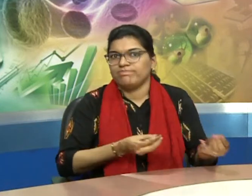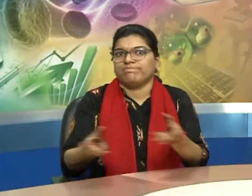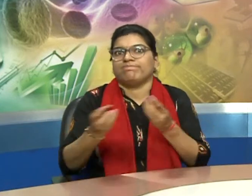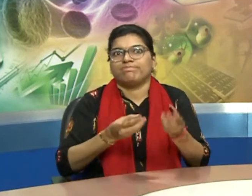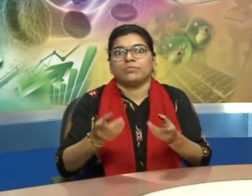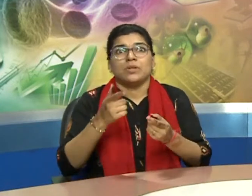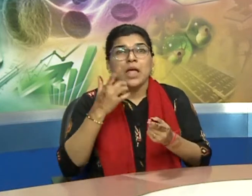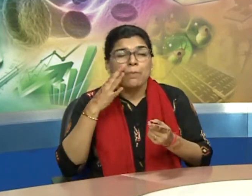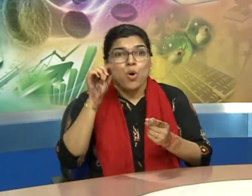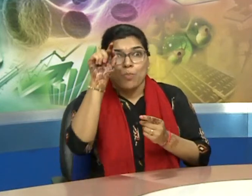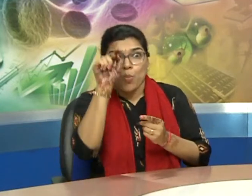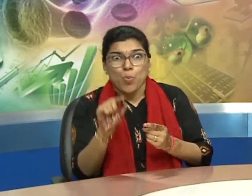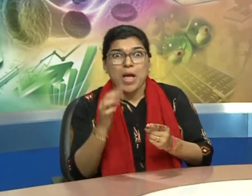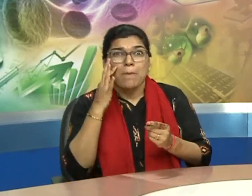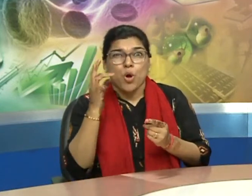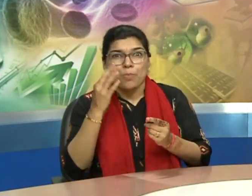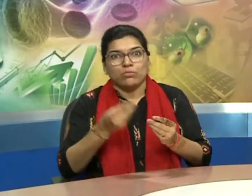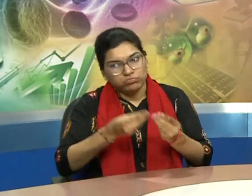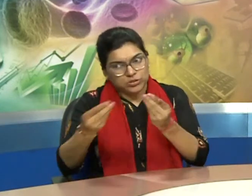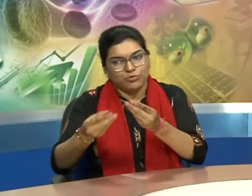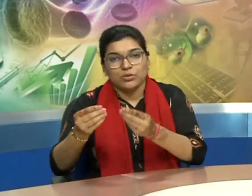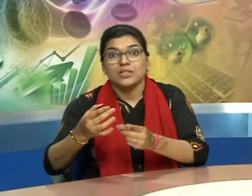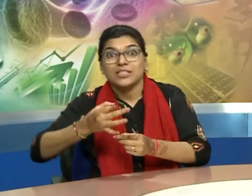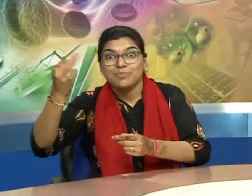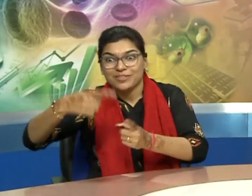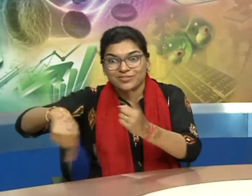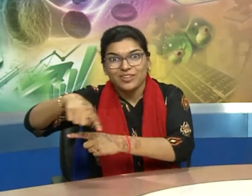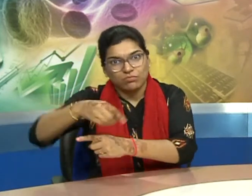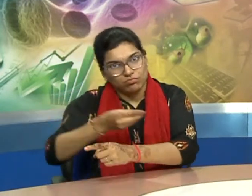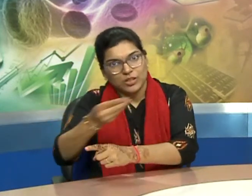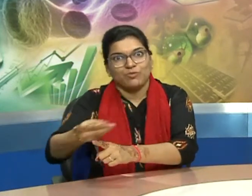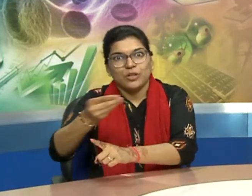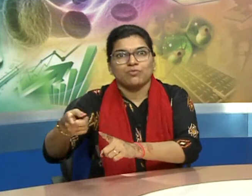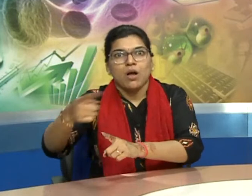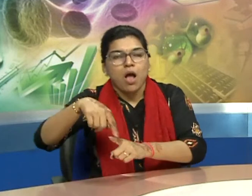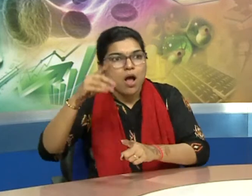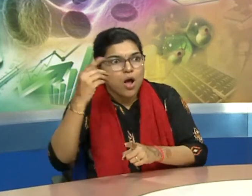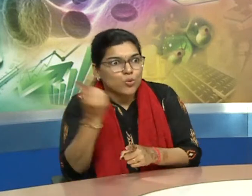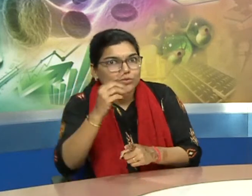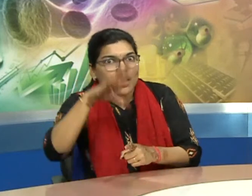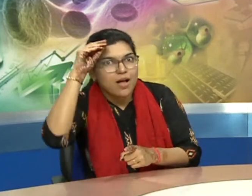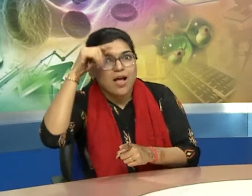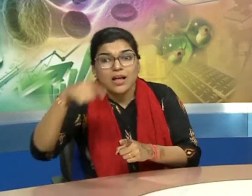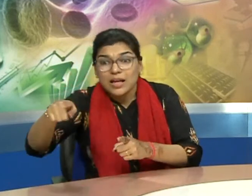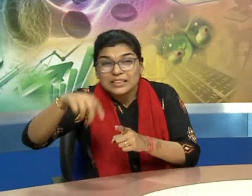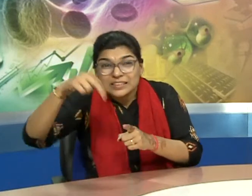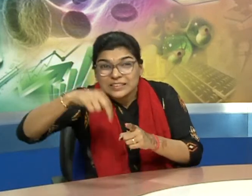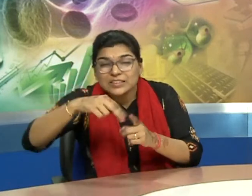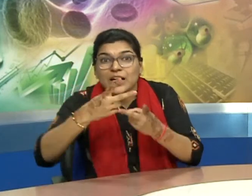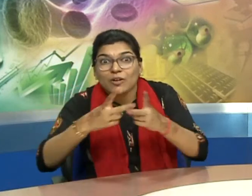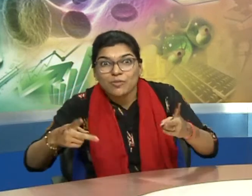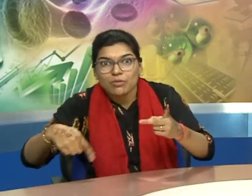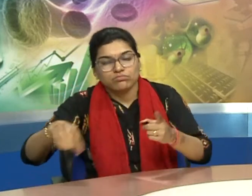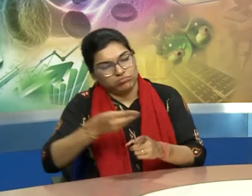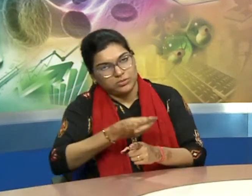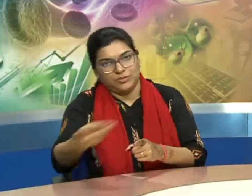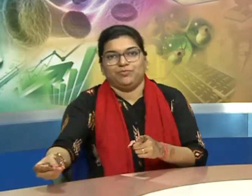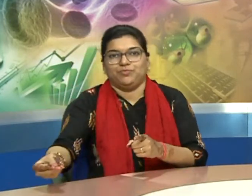special libraries has some aim, and their aim is to provide promptly the